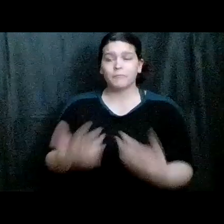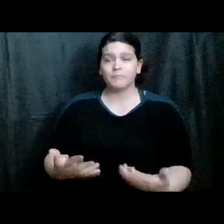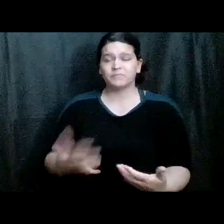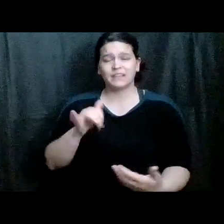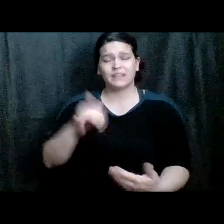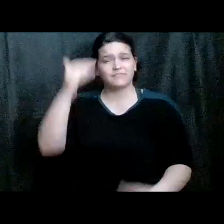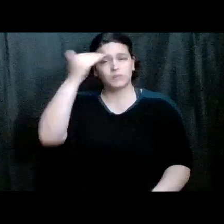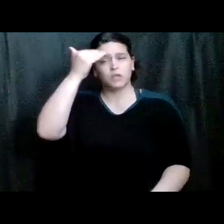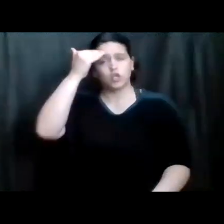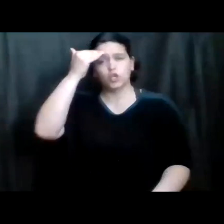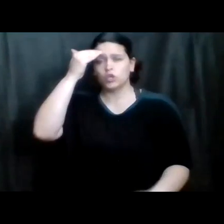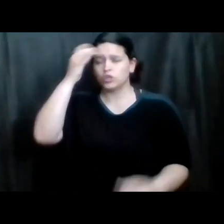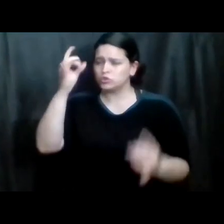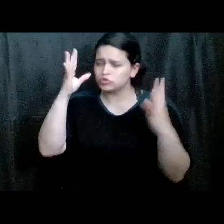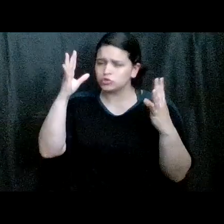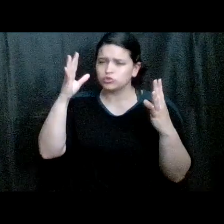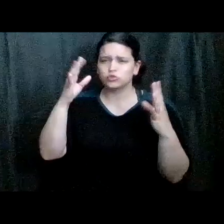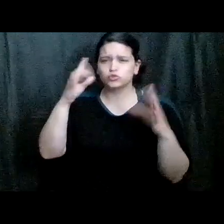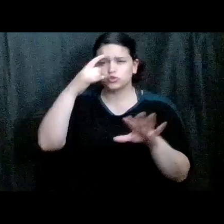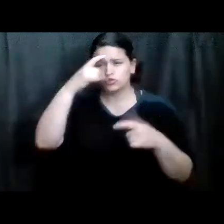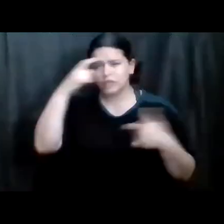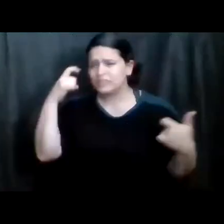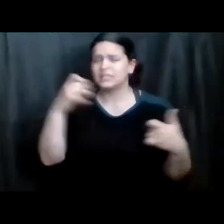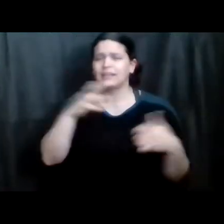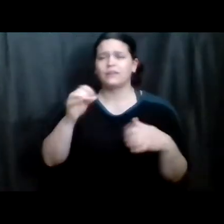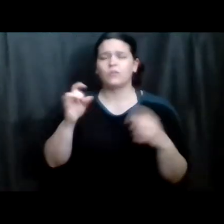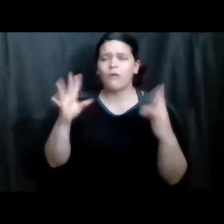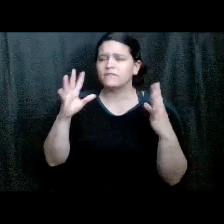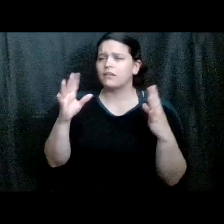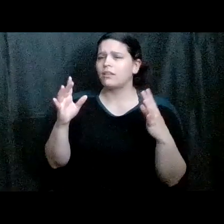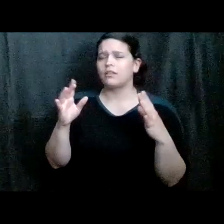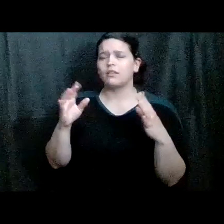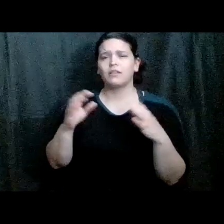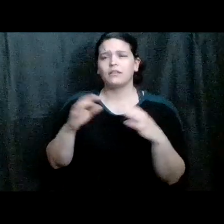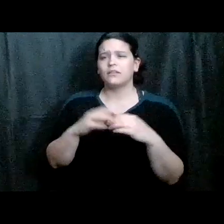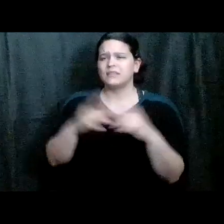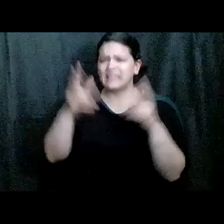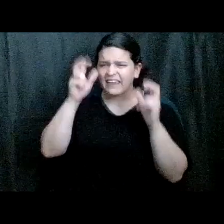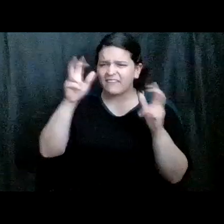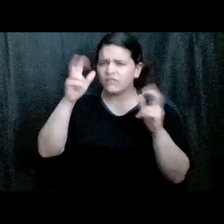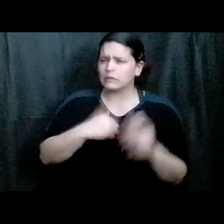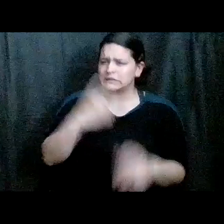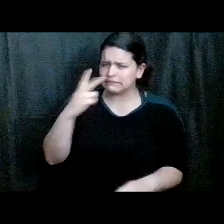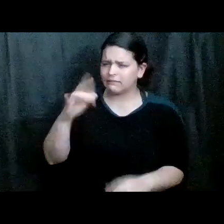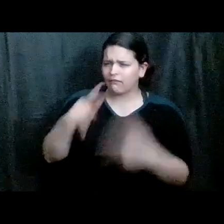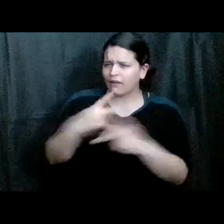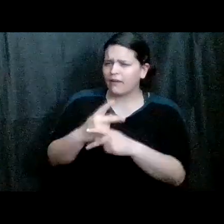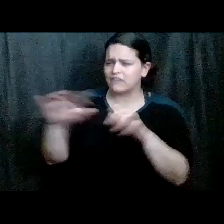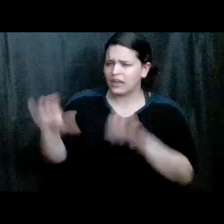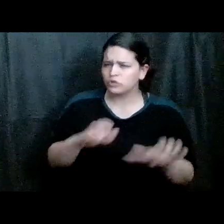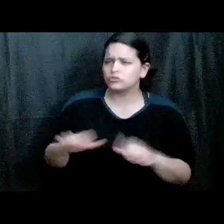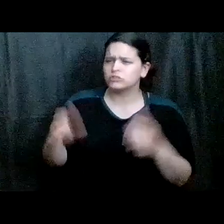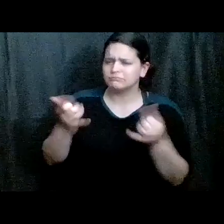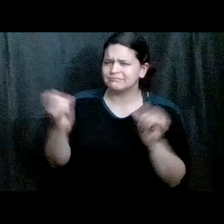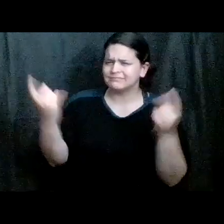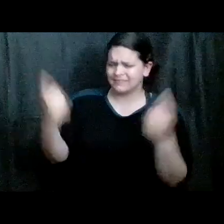tragedy and very great evil that we see this kind of action happening, and a lot of